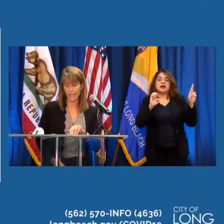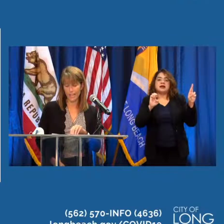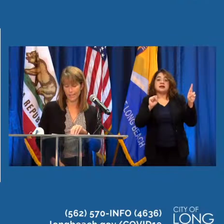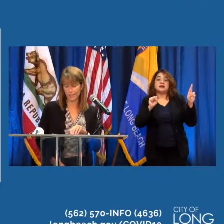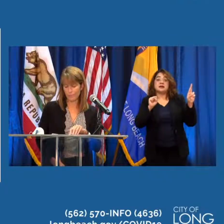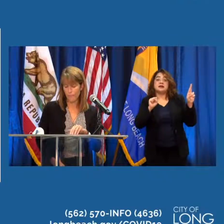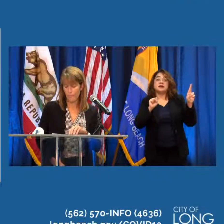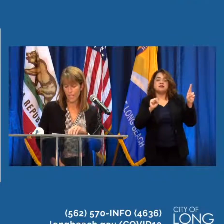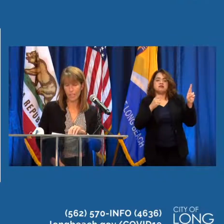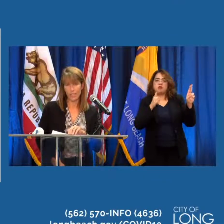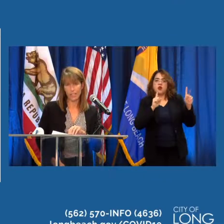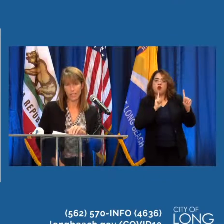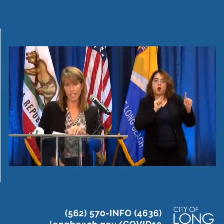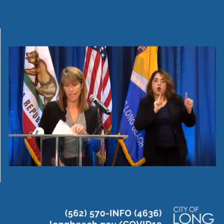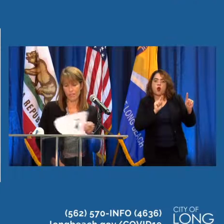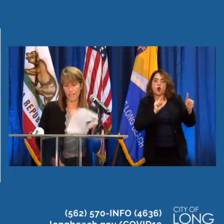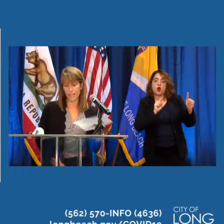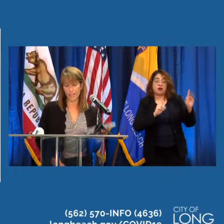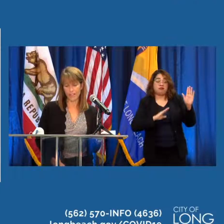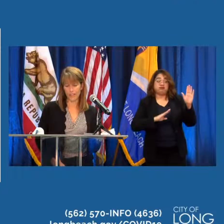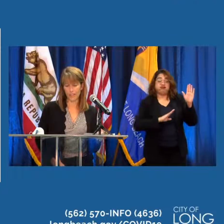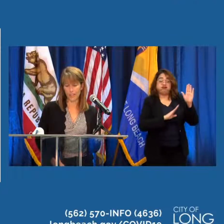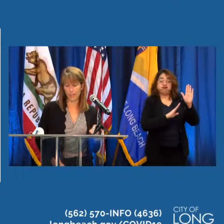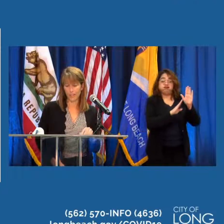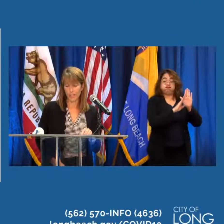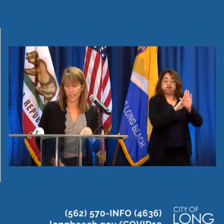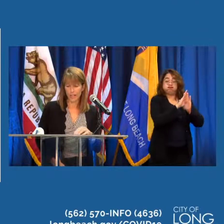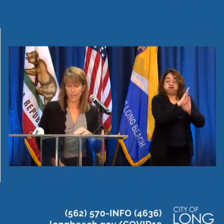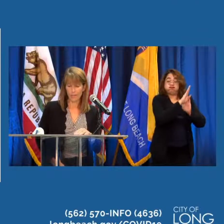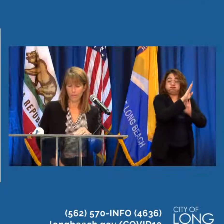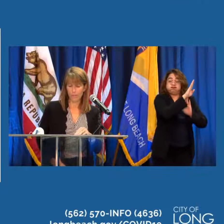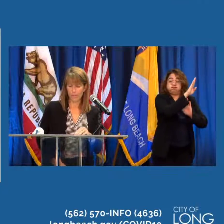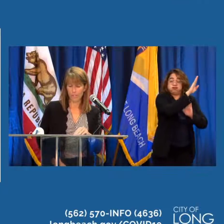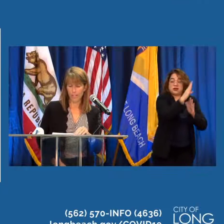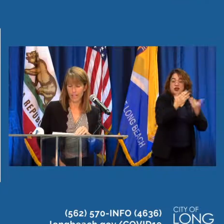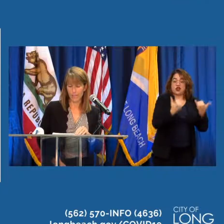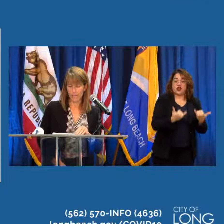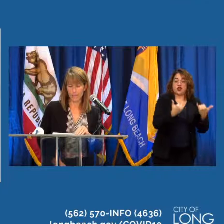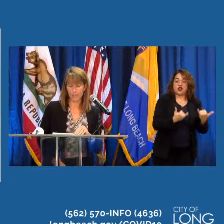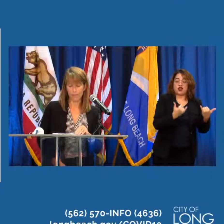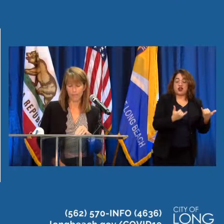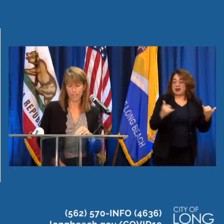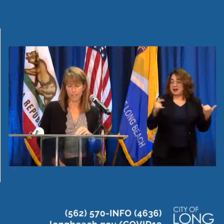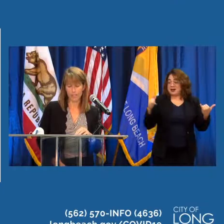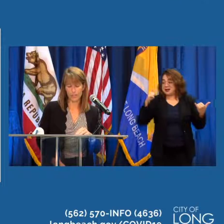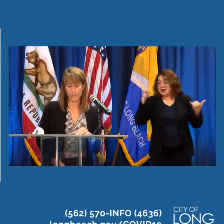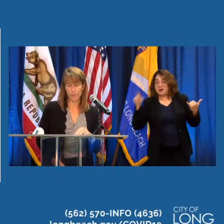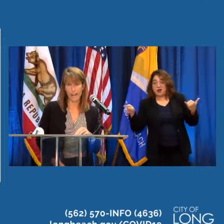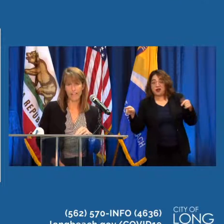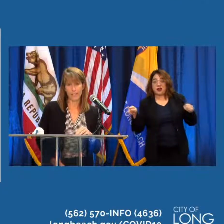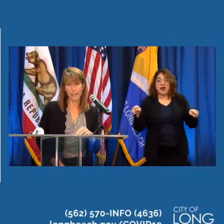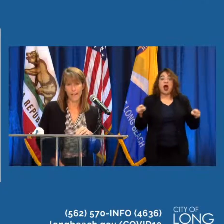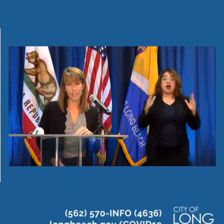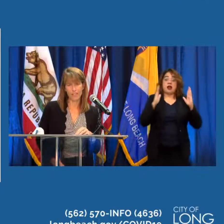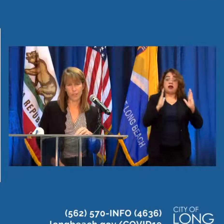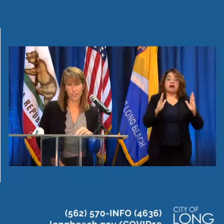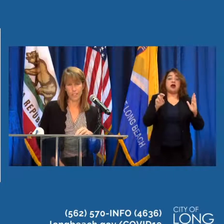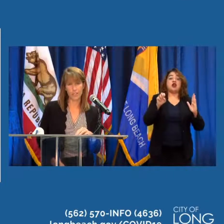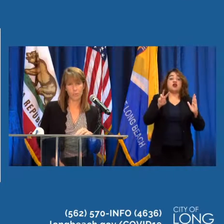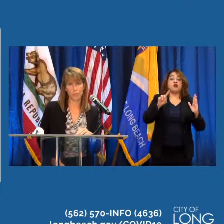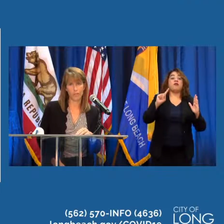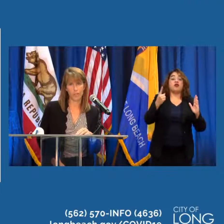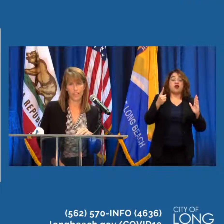reported in the last few days. And so we saw from November 1st, when we were having an average